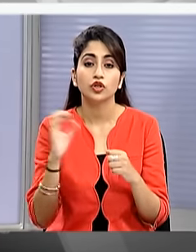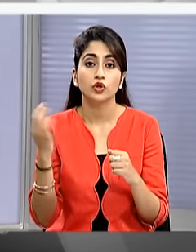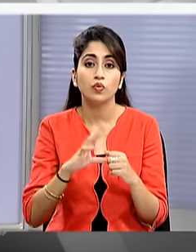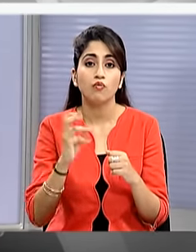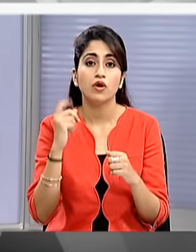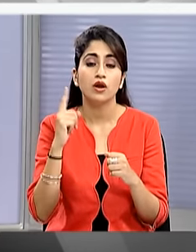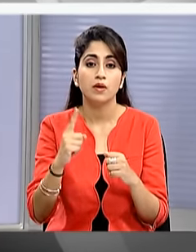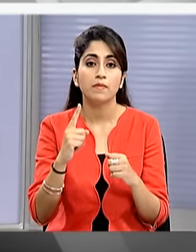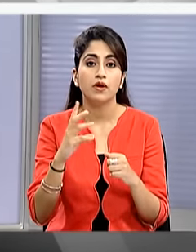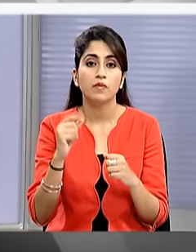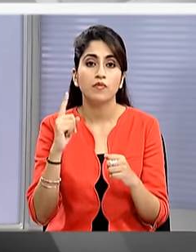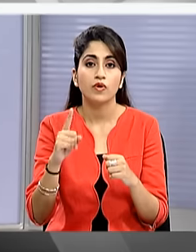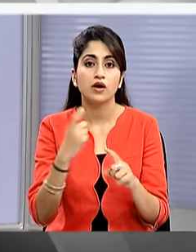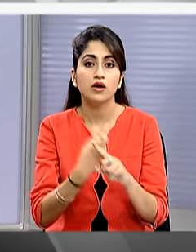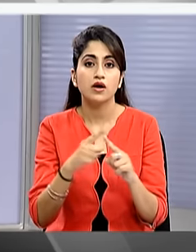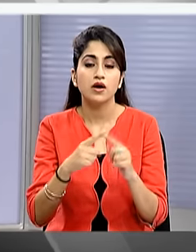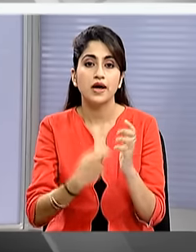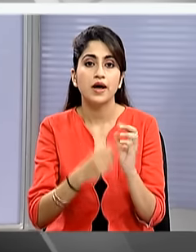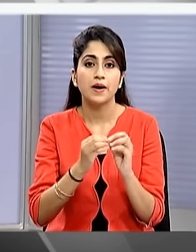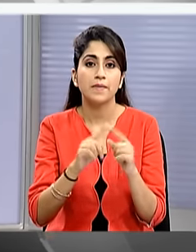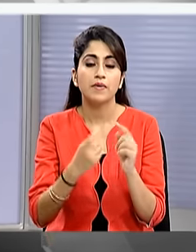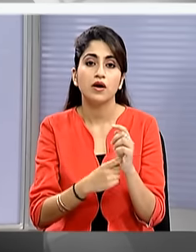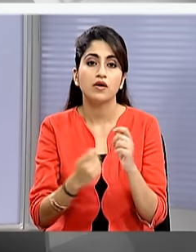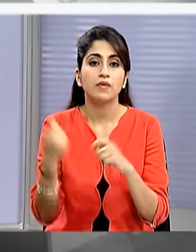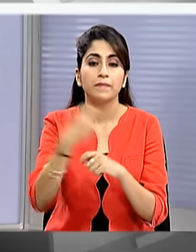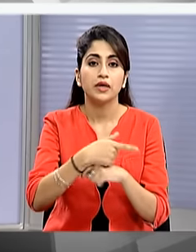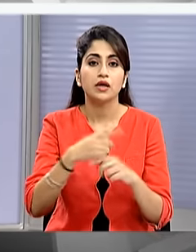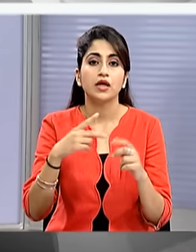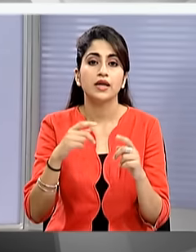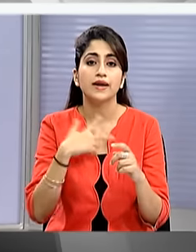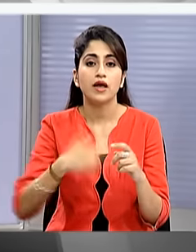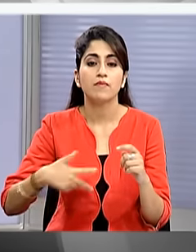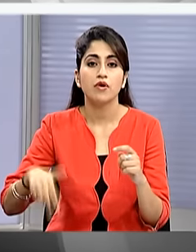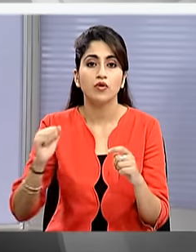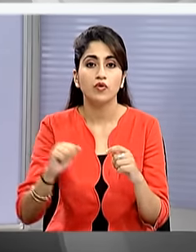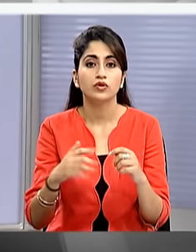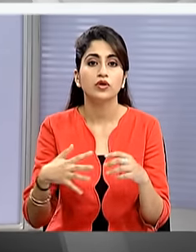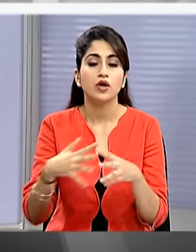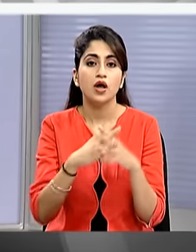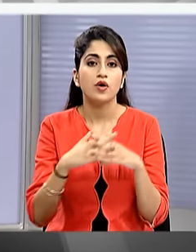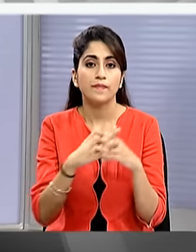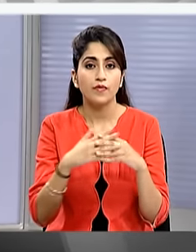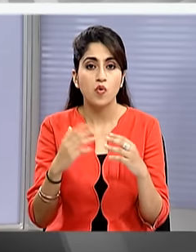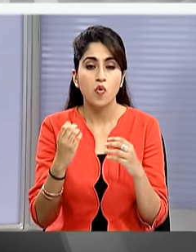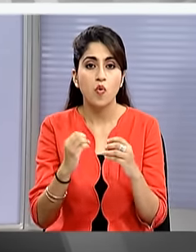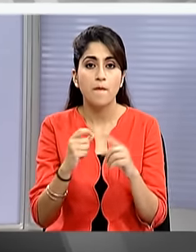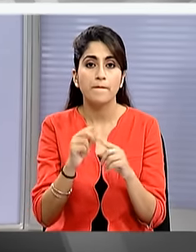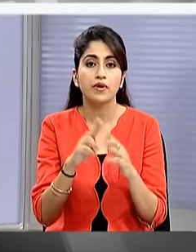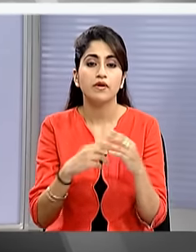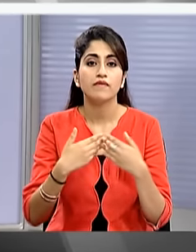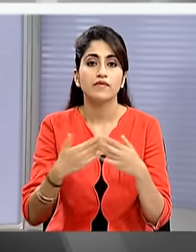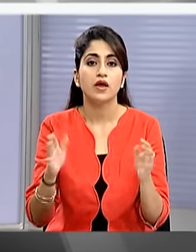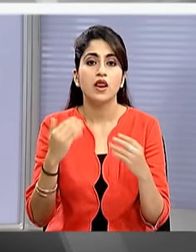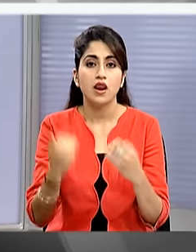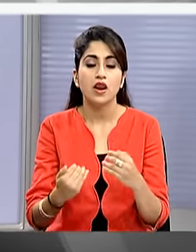world number one, Angelique Kerber, proved a cut above Denmark's Caroline Wozniacki to reach Saturday's US Open final, where she'll take